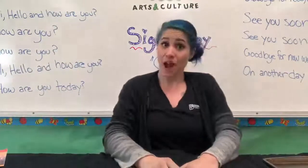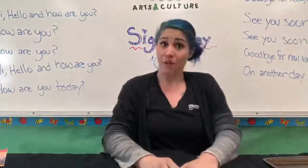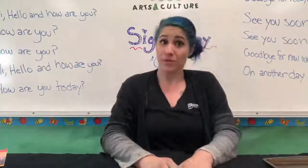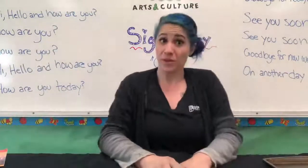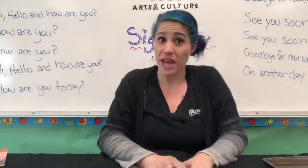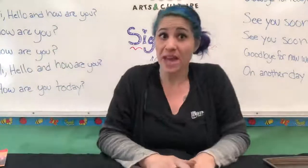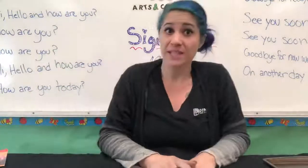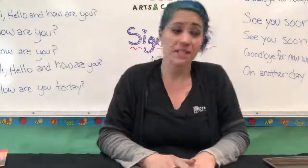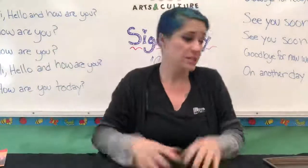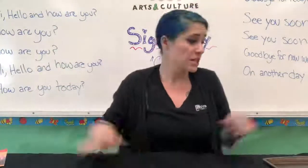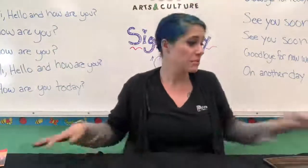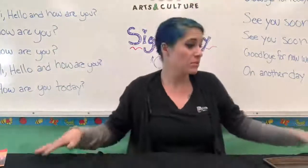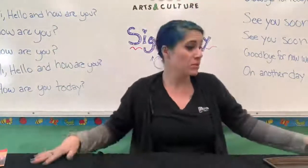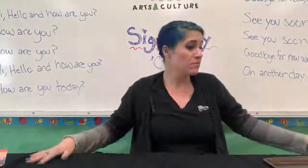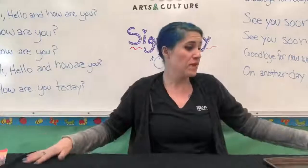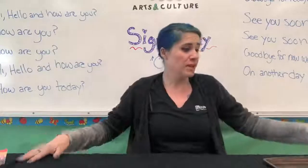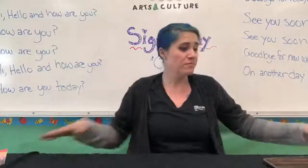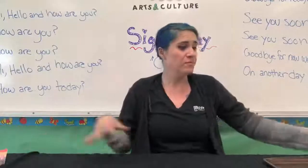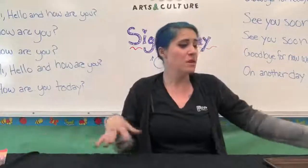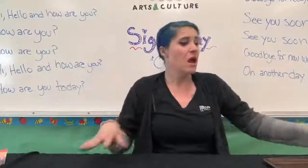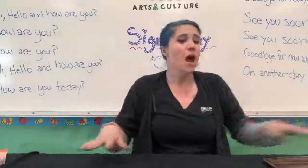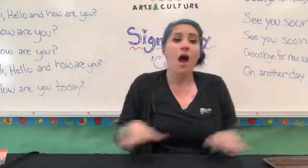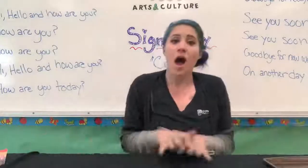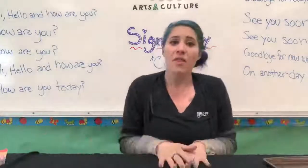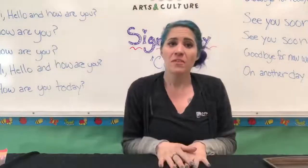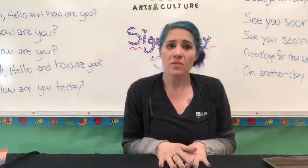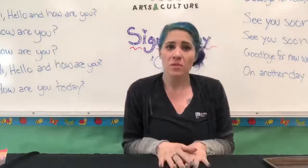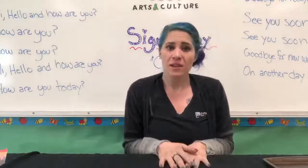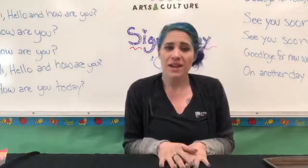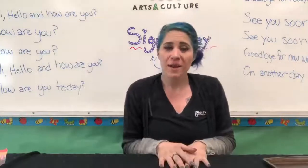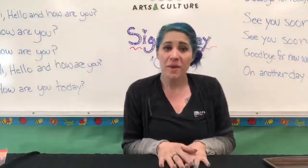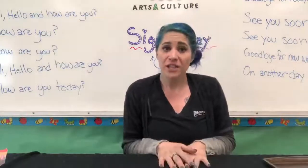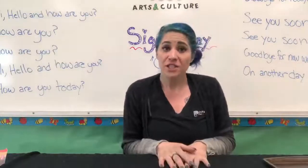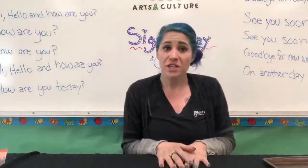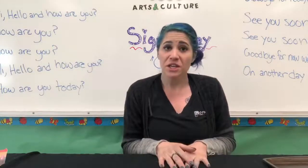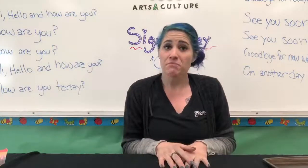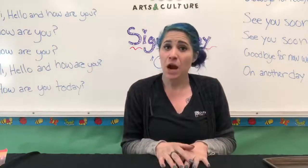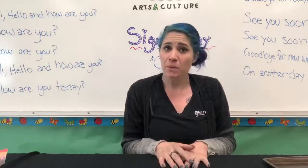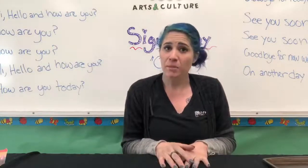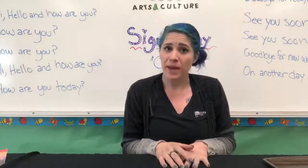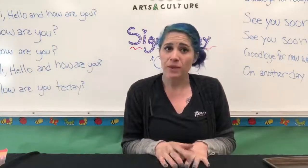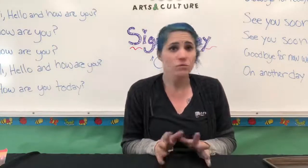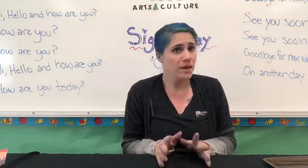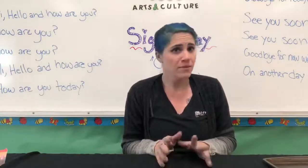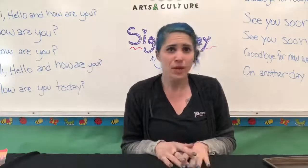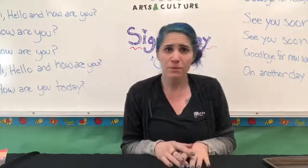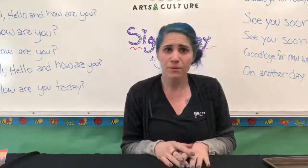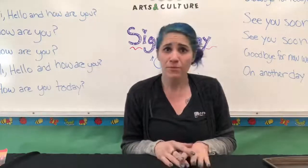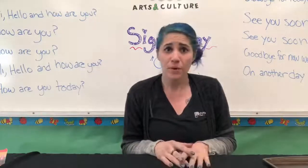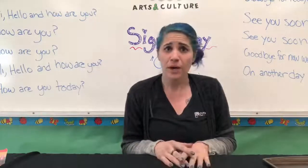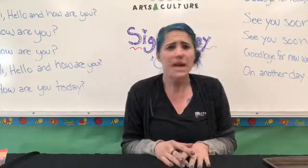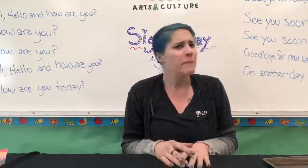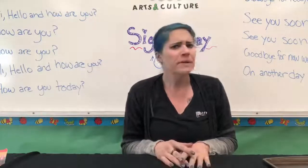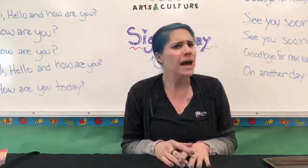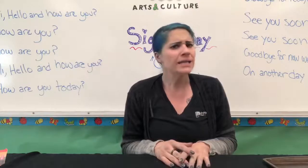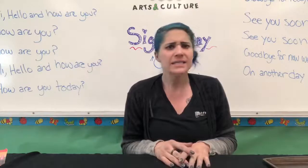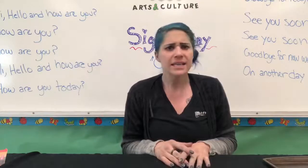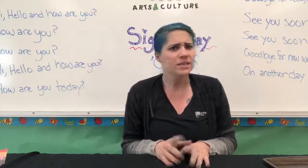craft, okay? So this is going to be really fun. This is a really great project here, marble paint. You may have heard it before, but honestly, it's